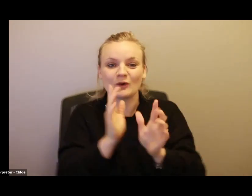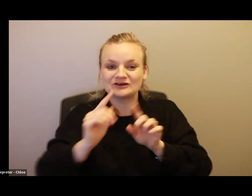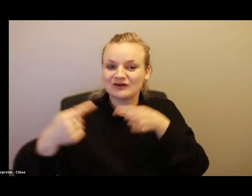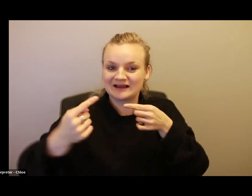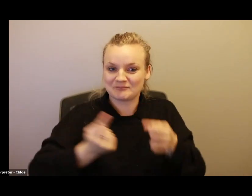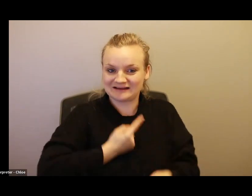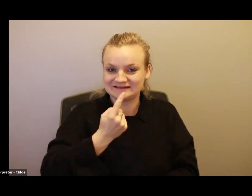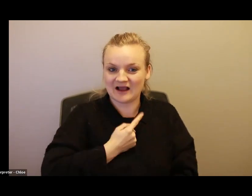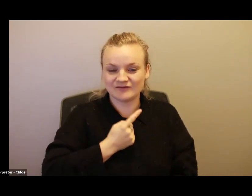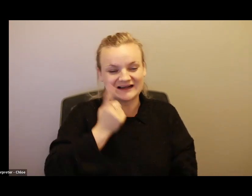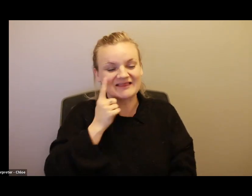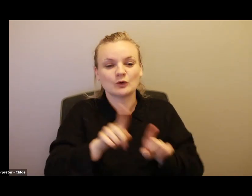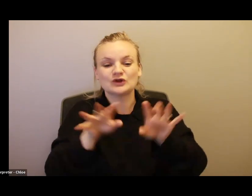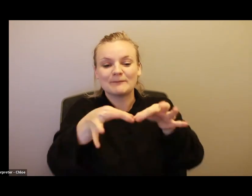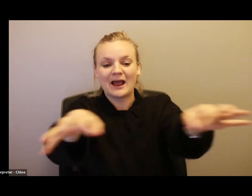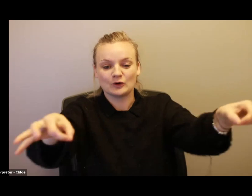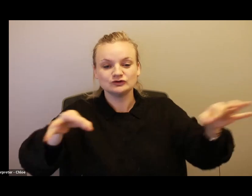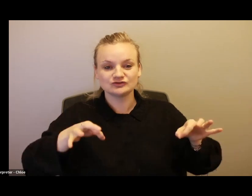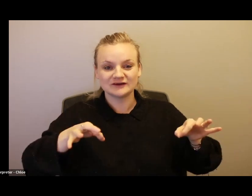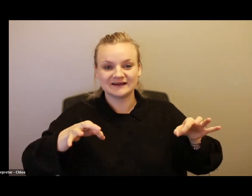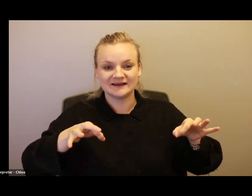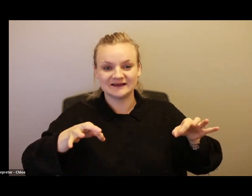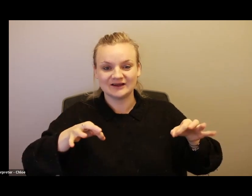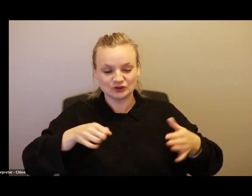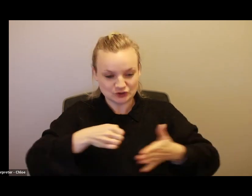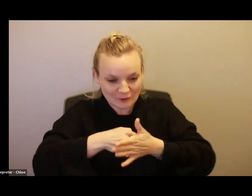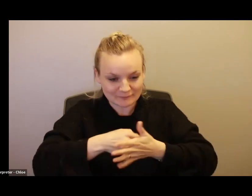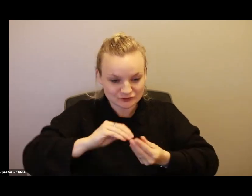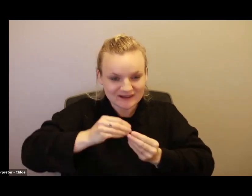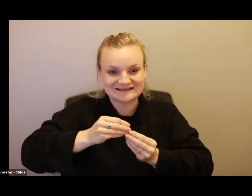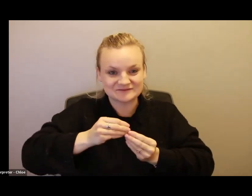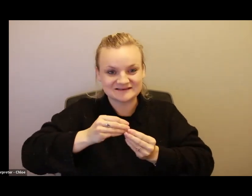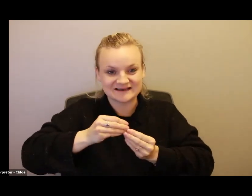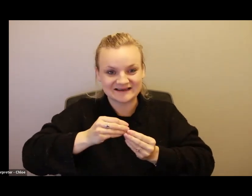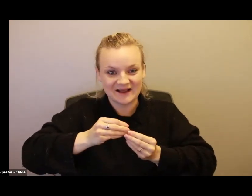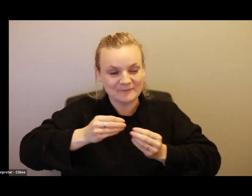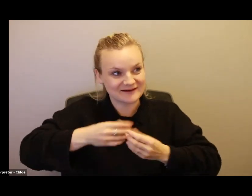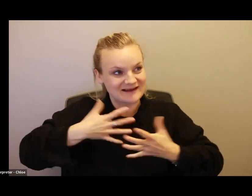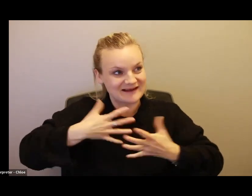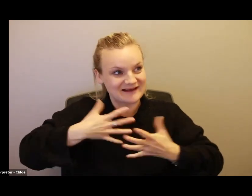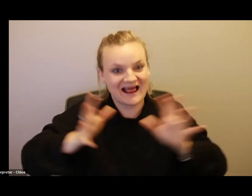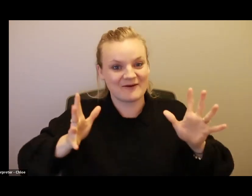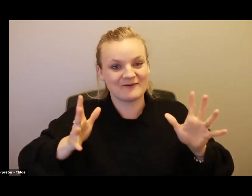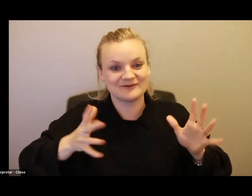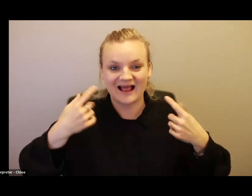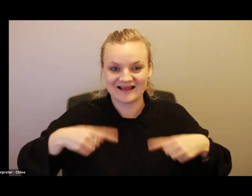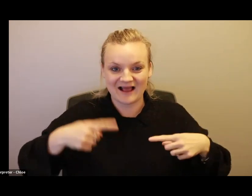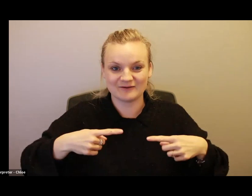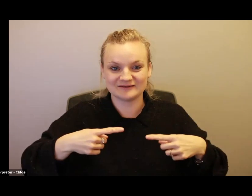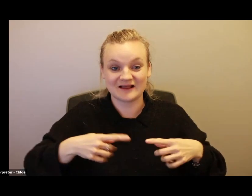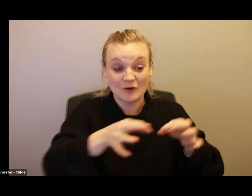always think that boundaries unleash our creativity, and that's true for the Doughnut's boundaries, but it's also true for our own